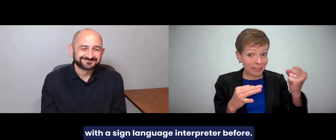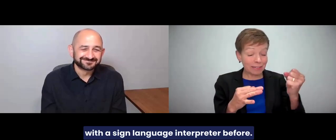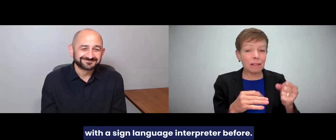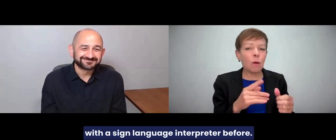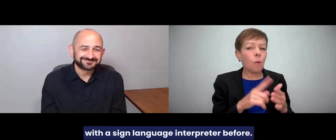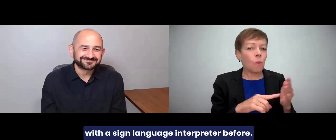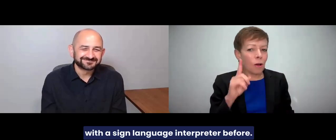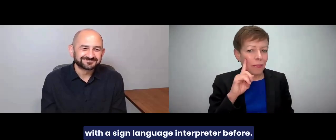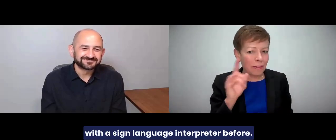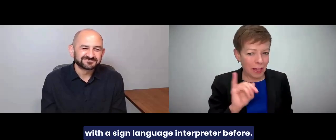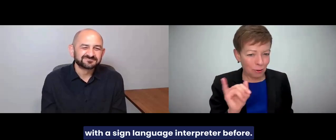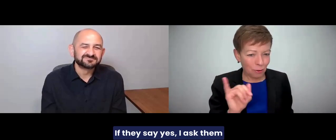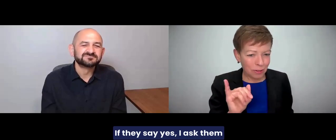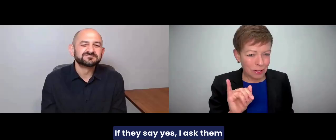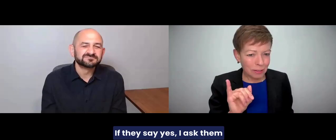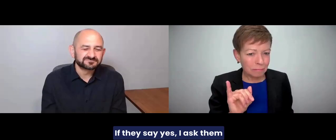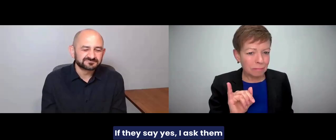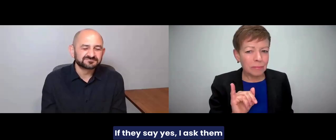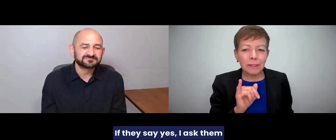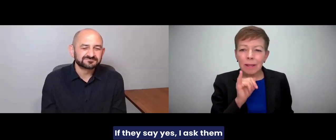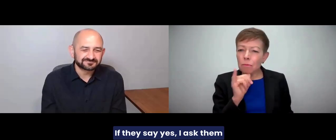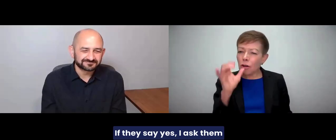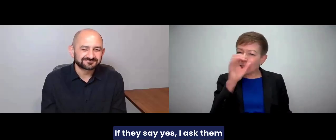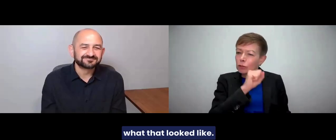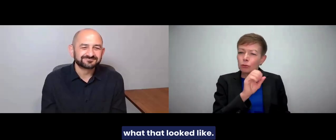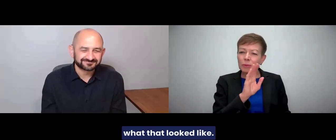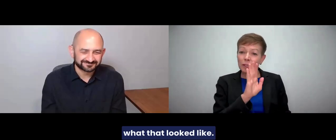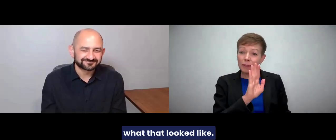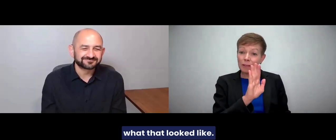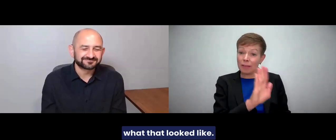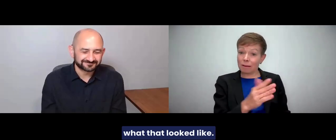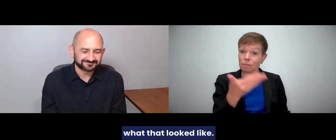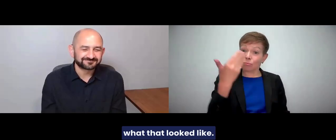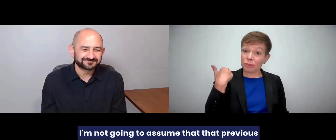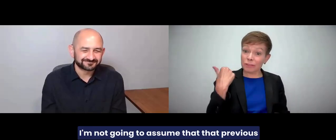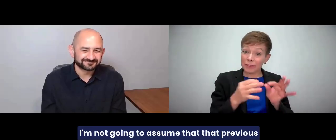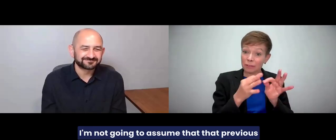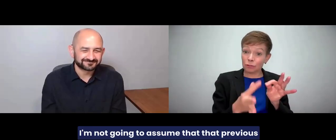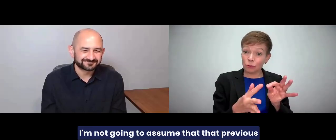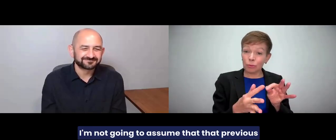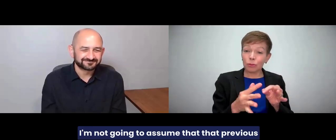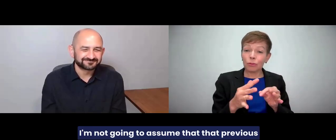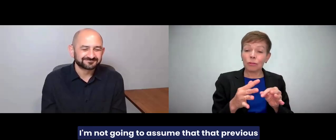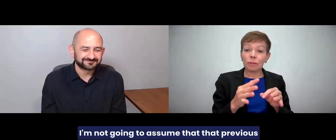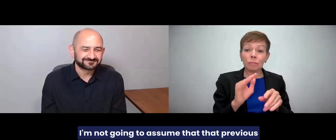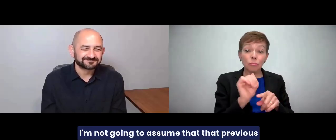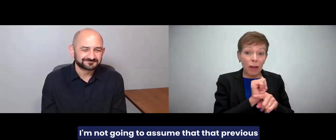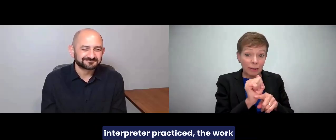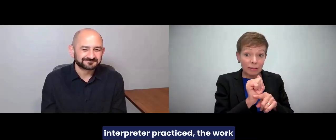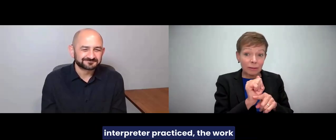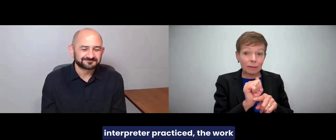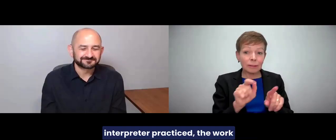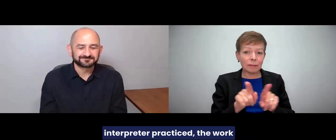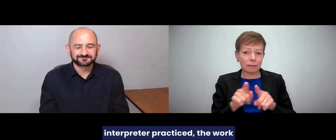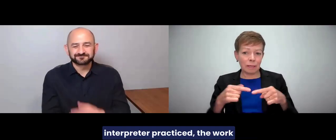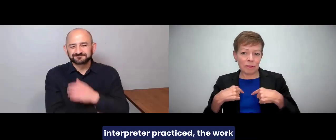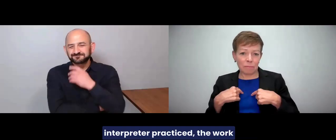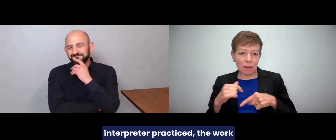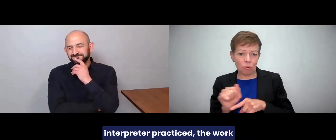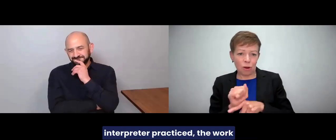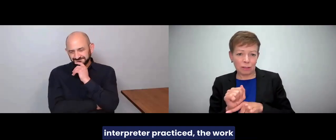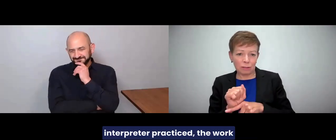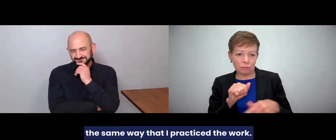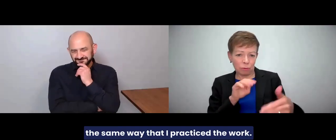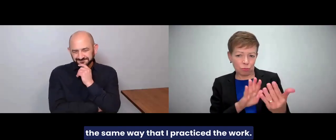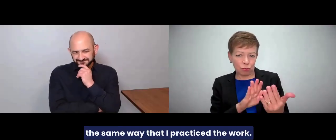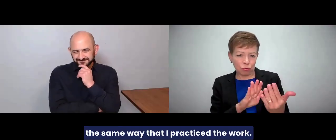a sign language interpreter before. If they say yes, I ask them what that looked like. I'm not going to assume that that previous interpreter